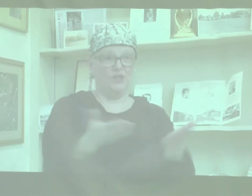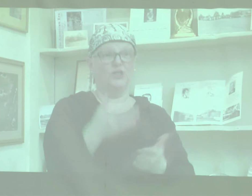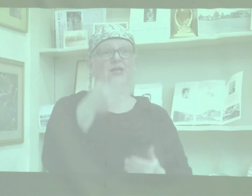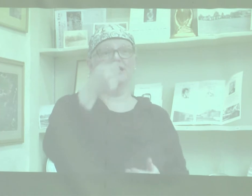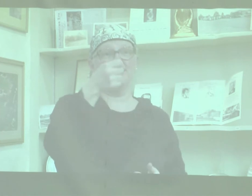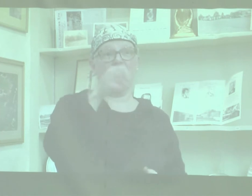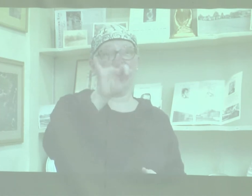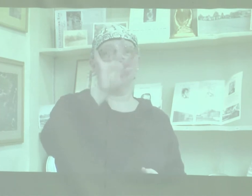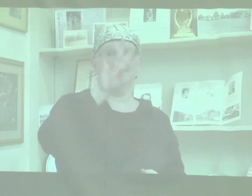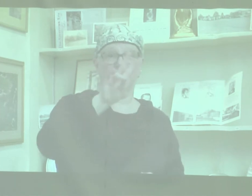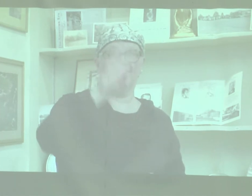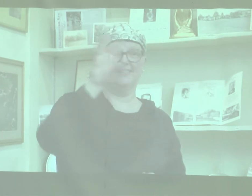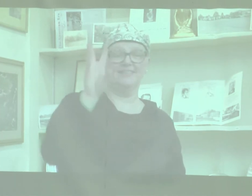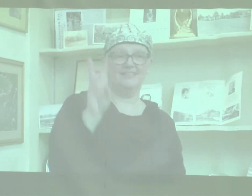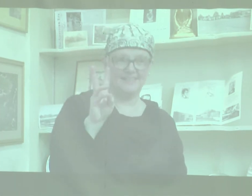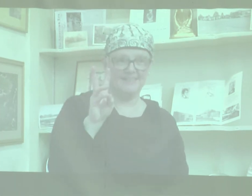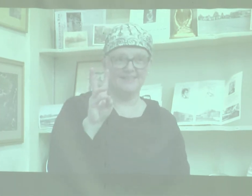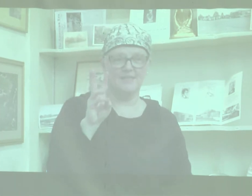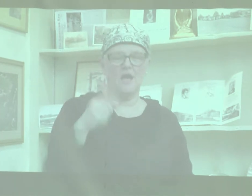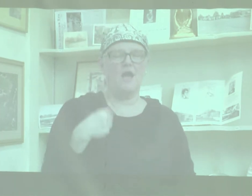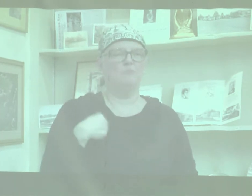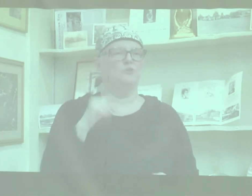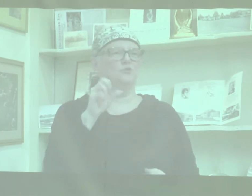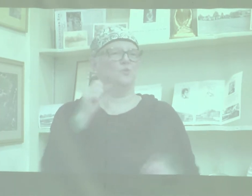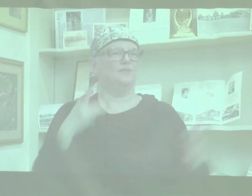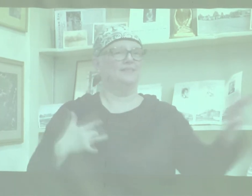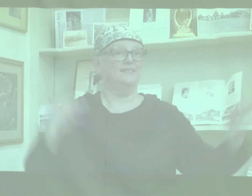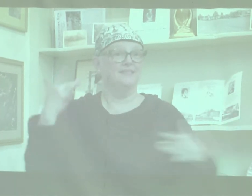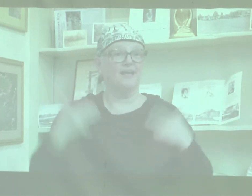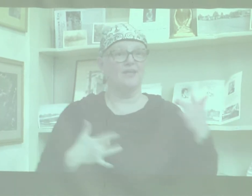video that we would like to show you that was made by one of our staff members. Talk